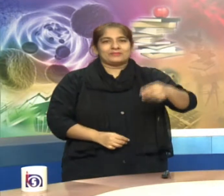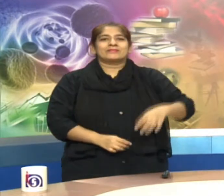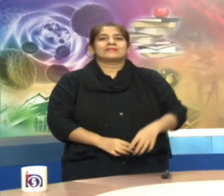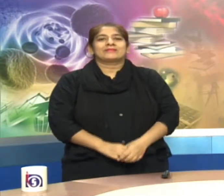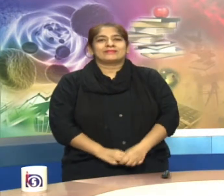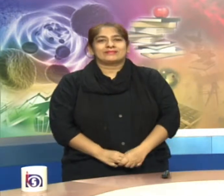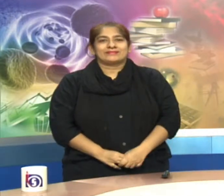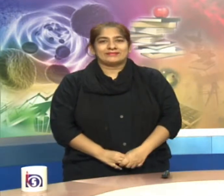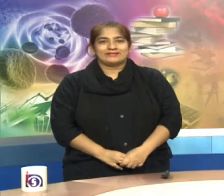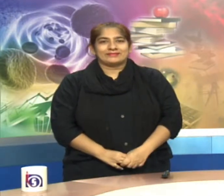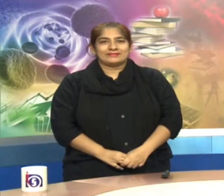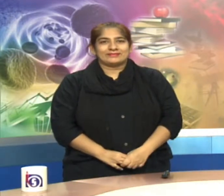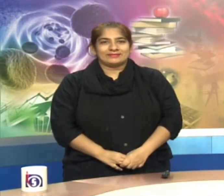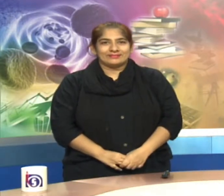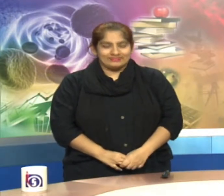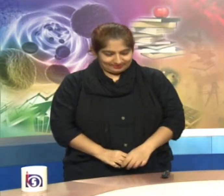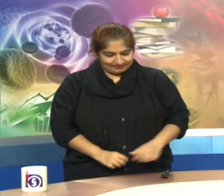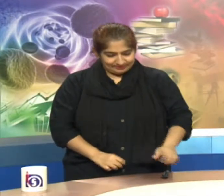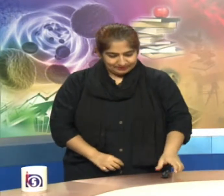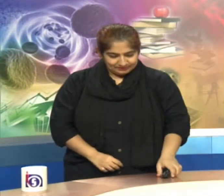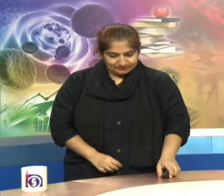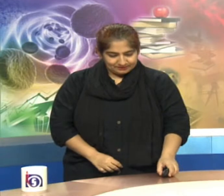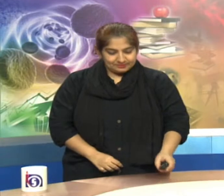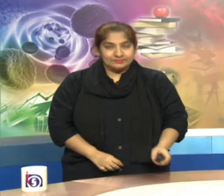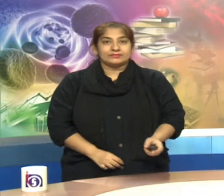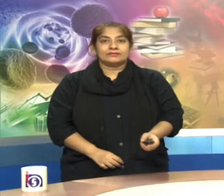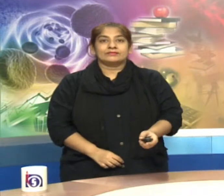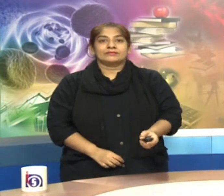all public, then it is known as brand image.